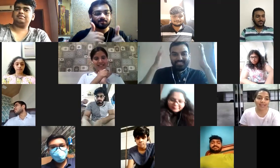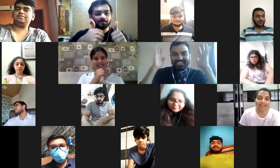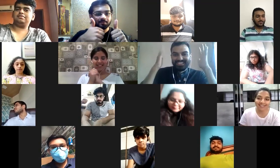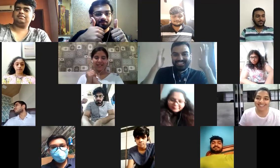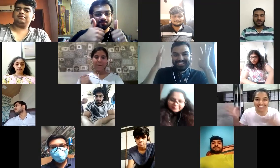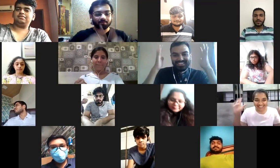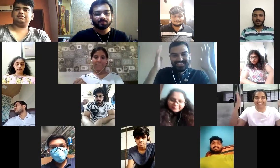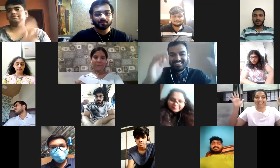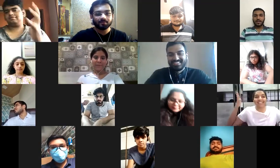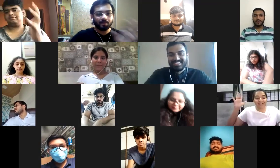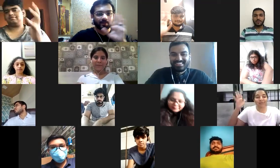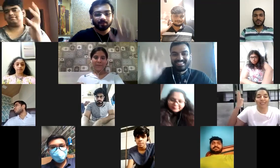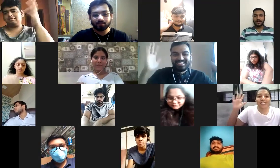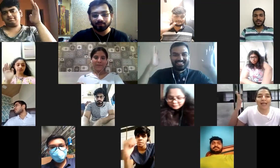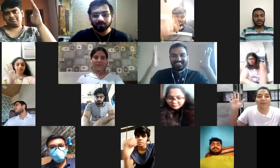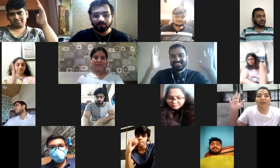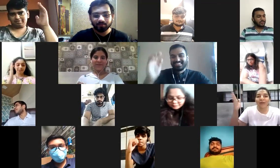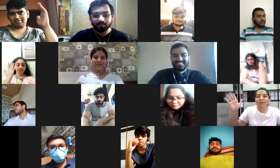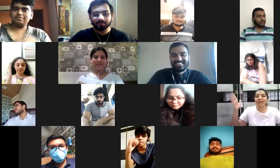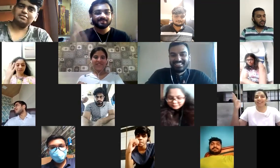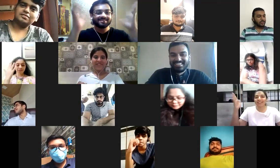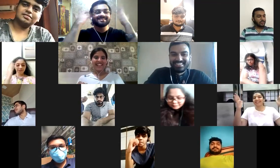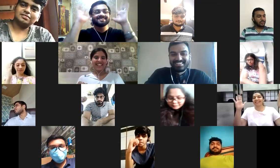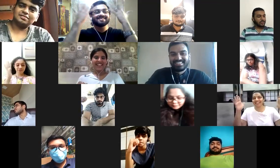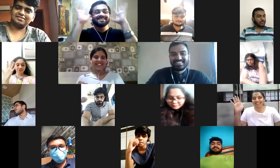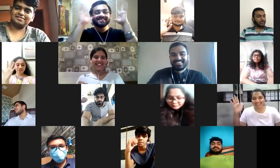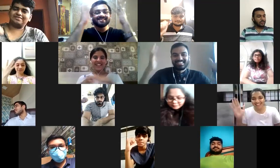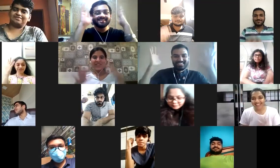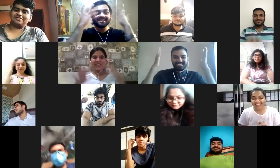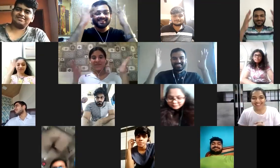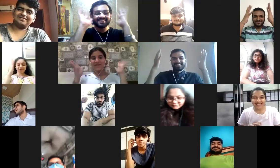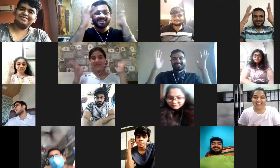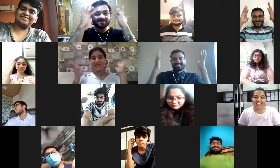guys. Bye. We should clap for all of us, yeah. Yeah, let's clap. Thank